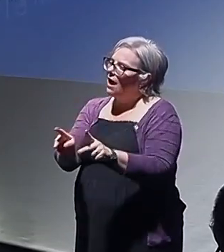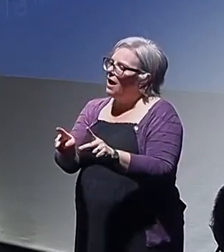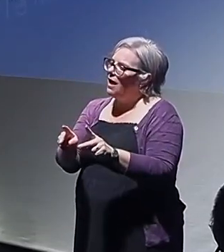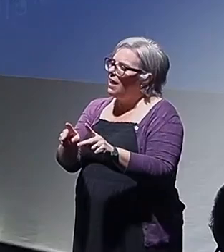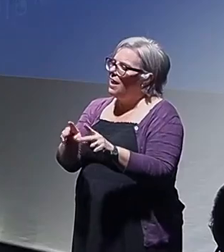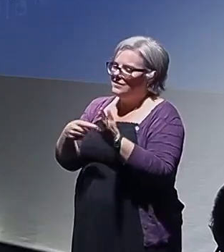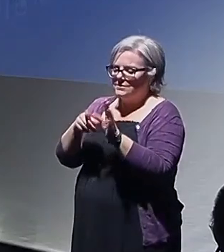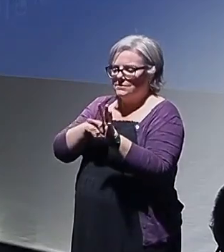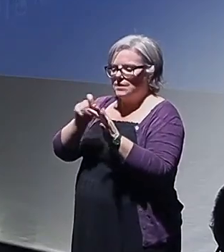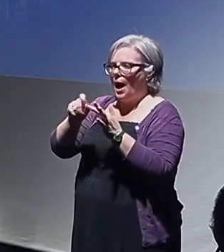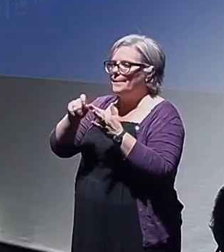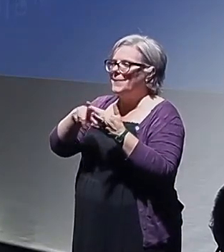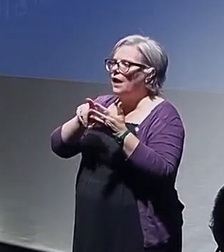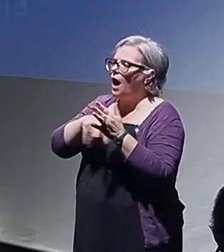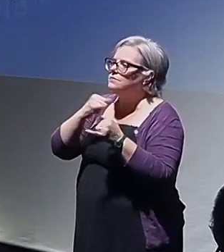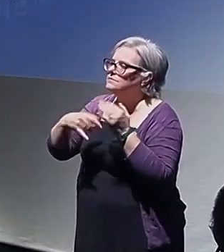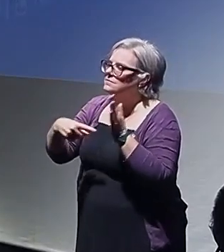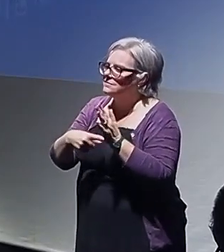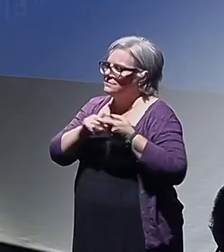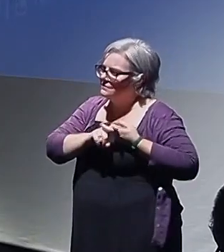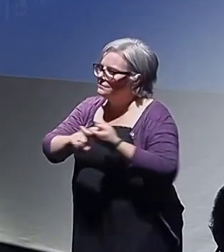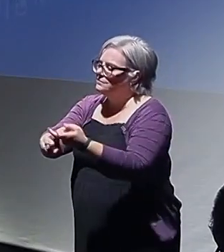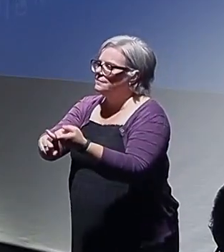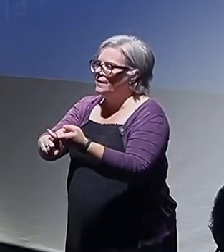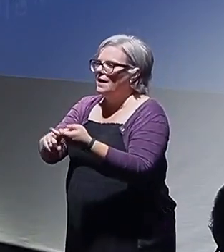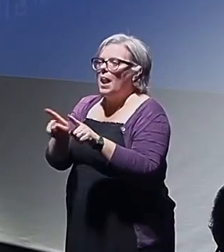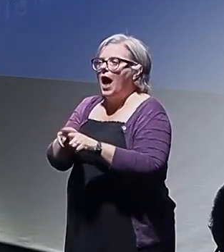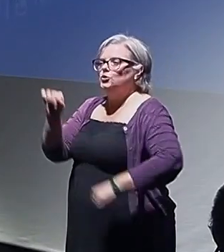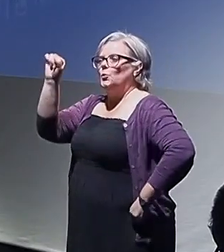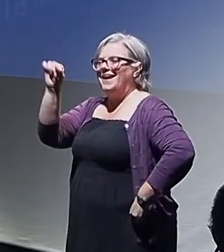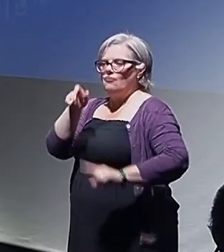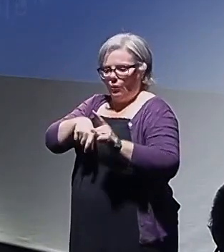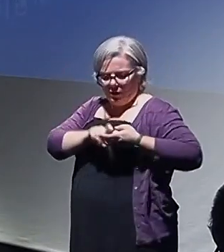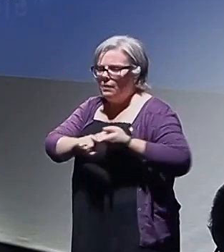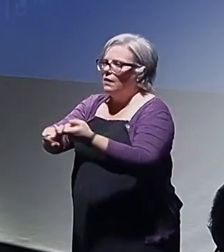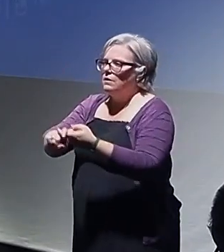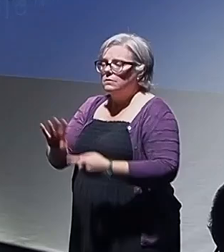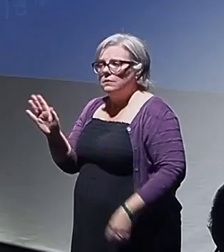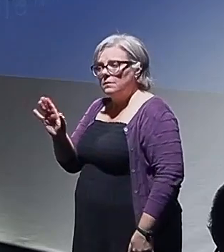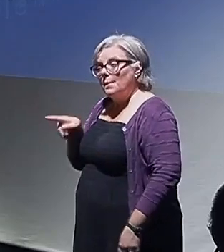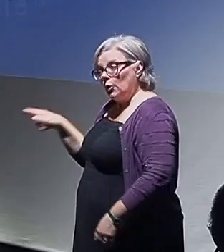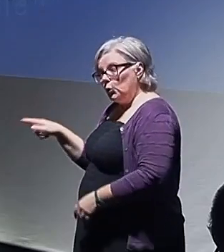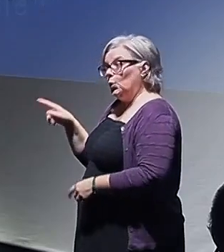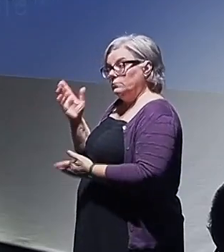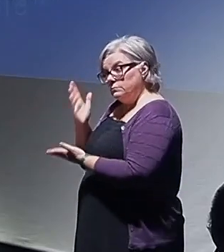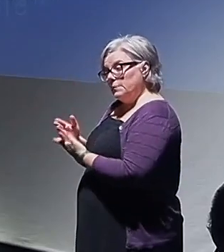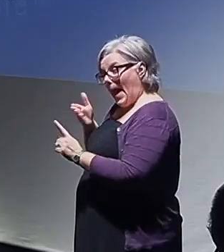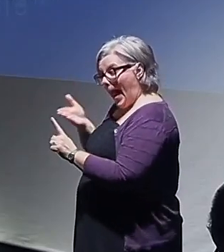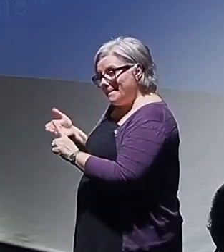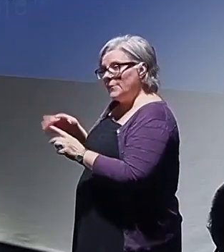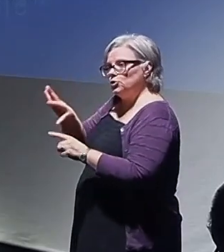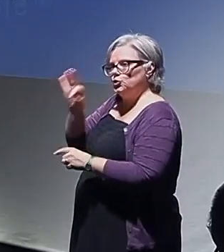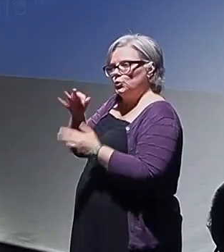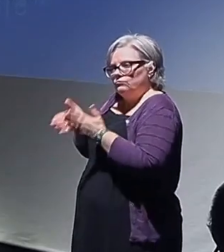easily. So they're the superhero, they're the whatever. And the variety of what you do. I mean, do you deliberately choose,